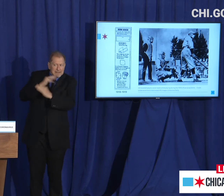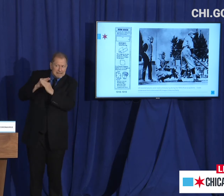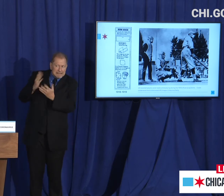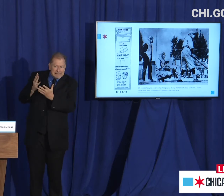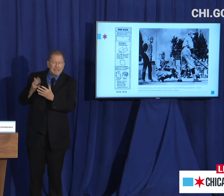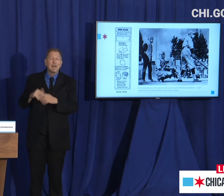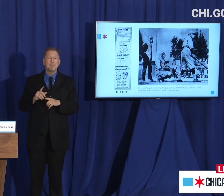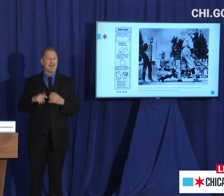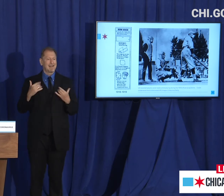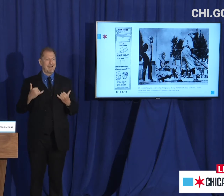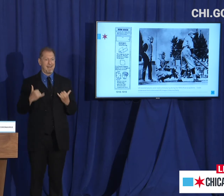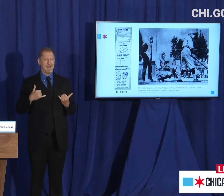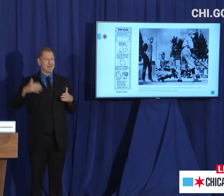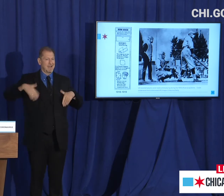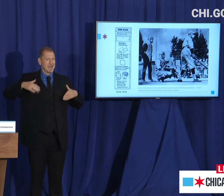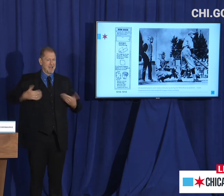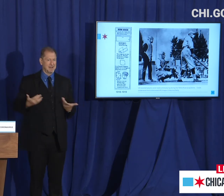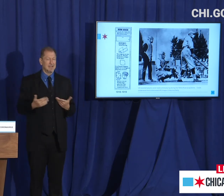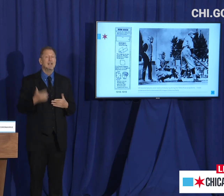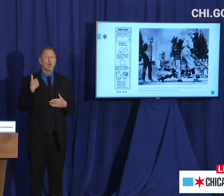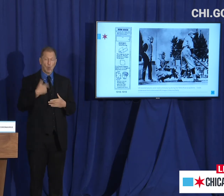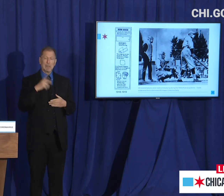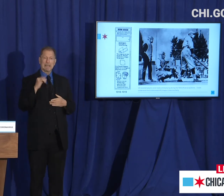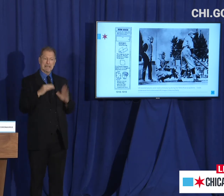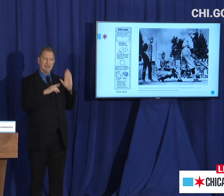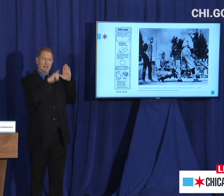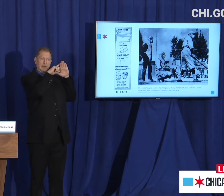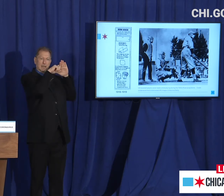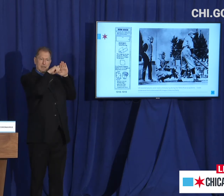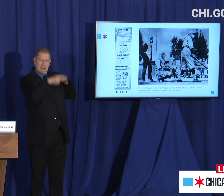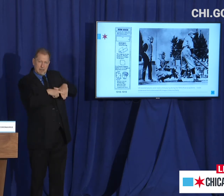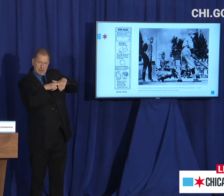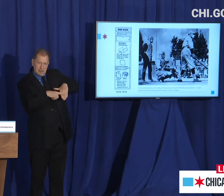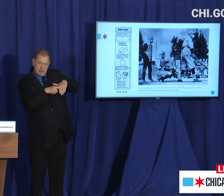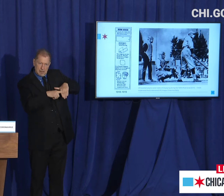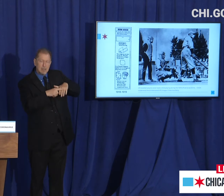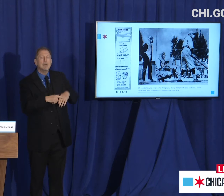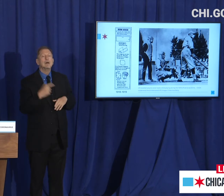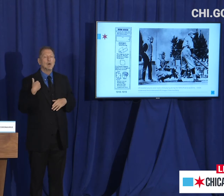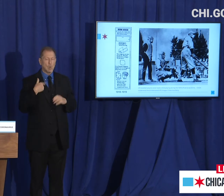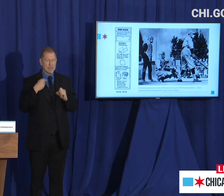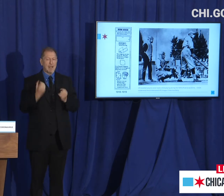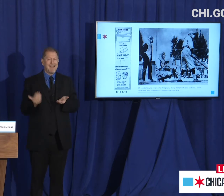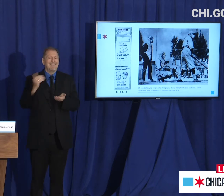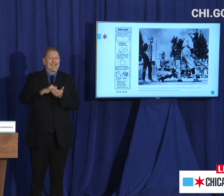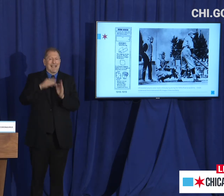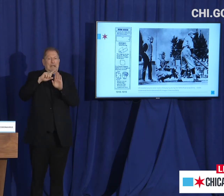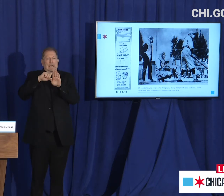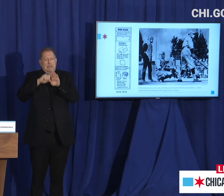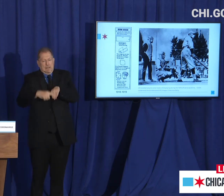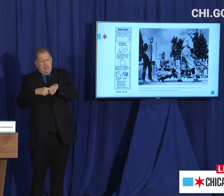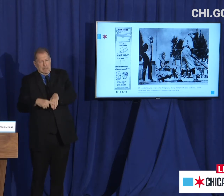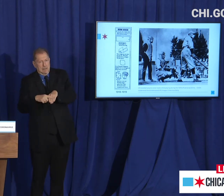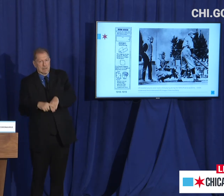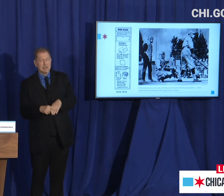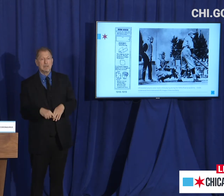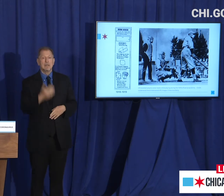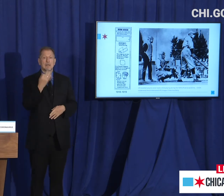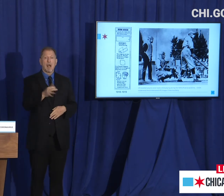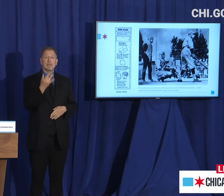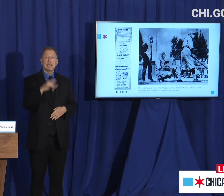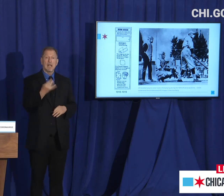part. We flattened the curve once. We can and will do it again. In 1918